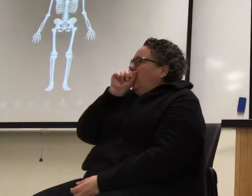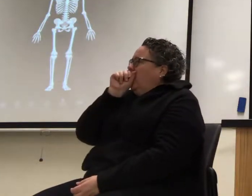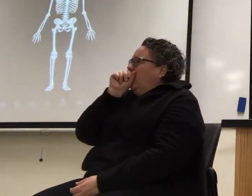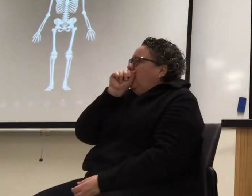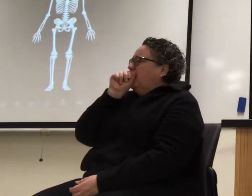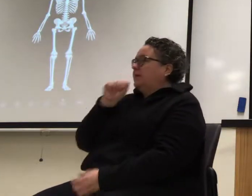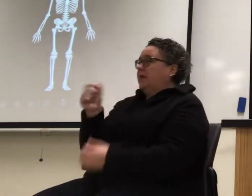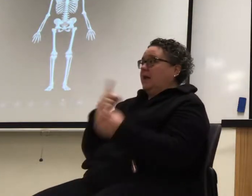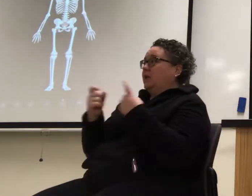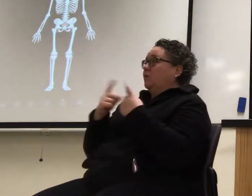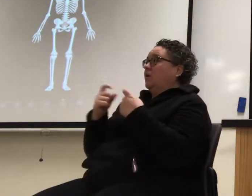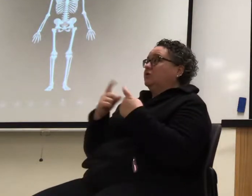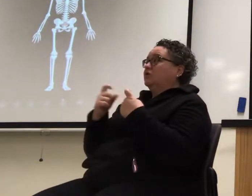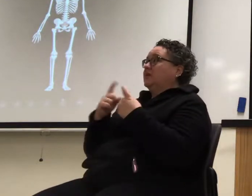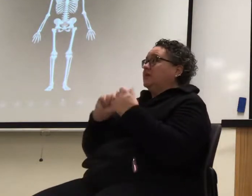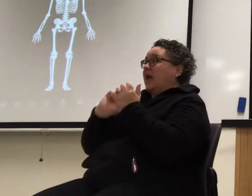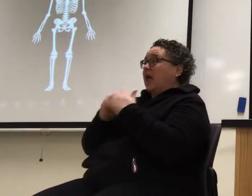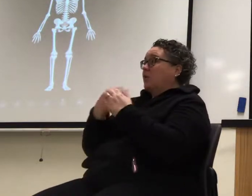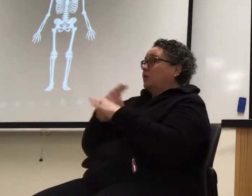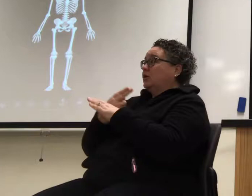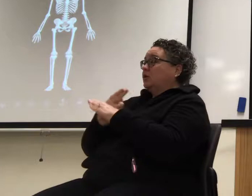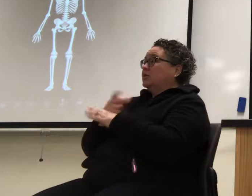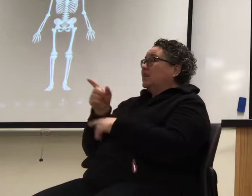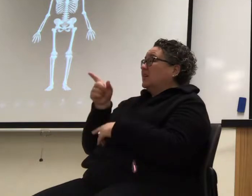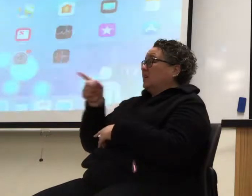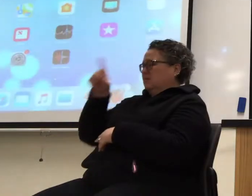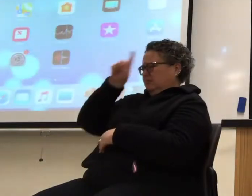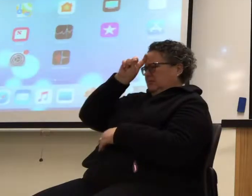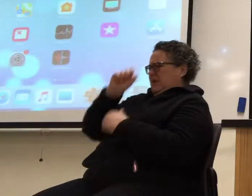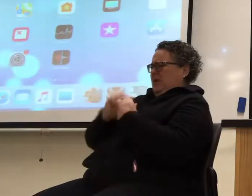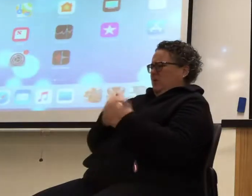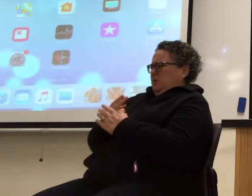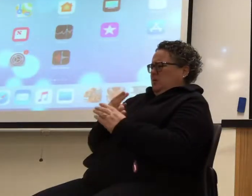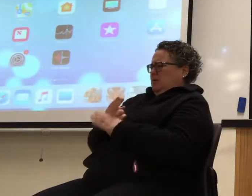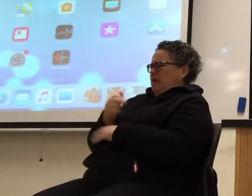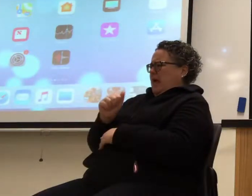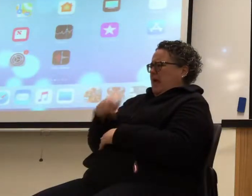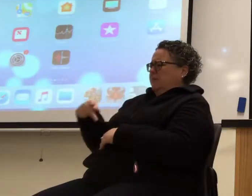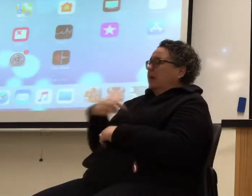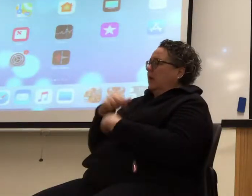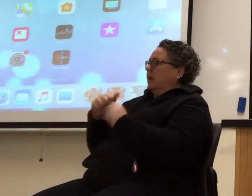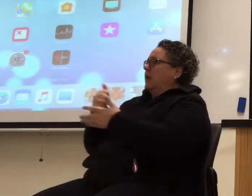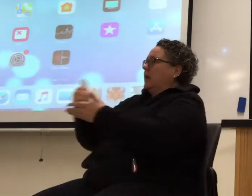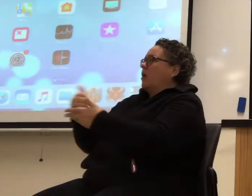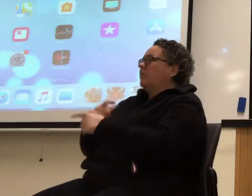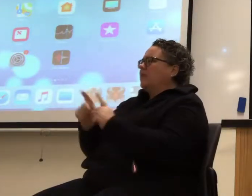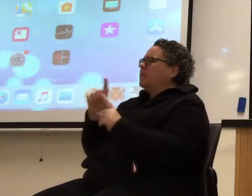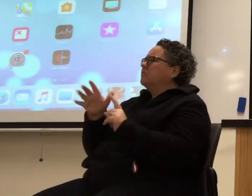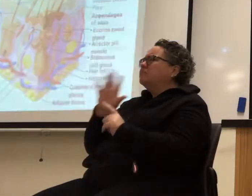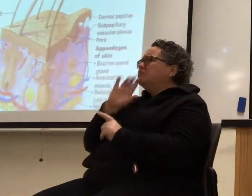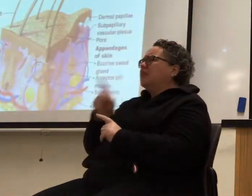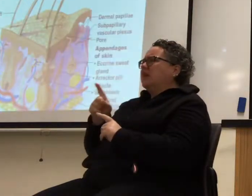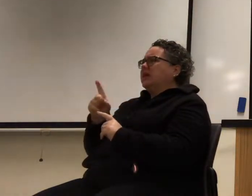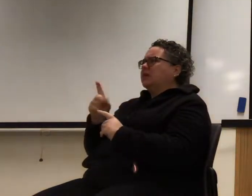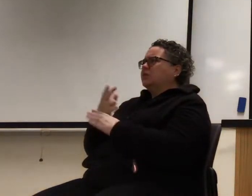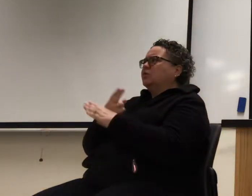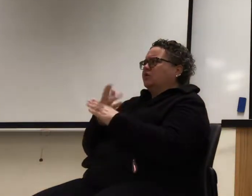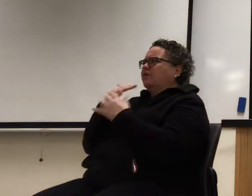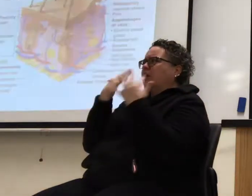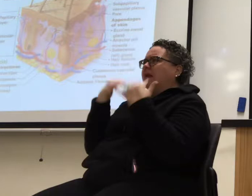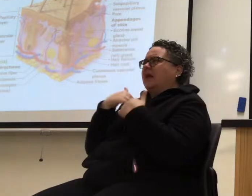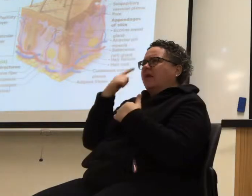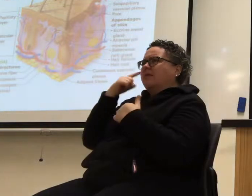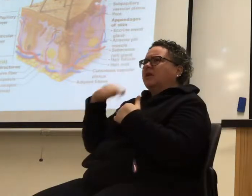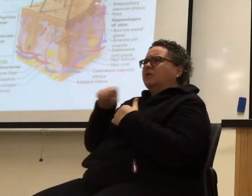If you have any questions on, how to use it, I can help you, but it's pretty much self-explanatory. I think the students can handle it pretty